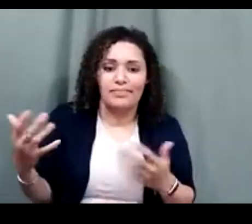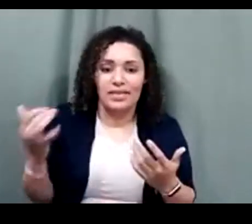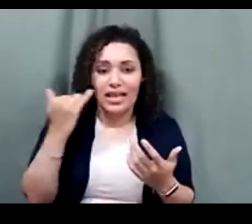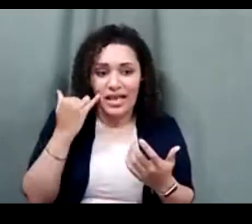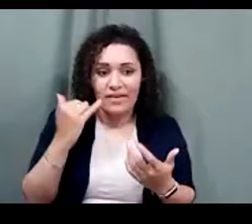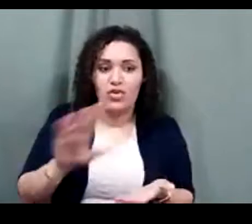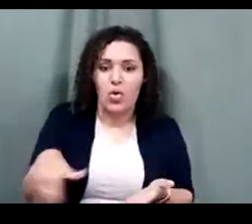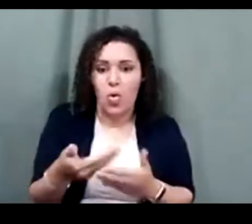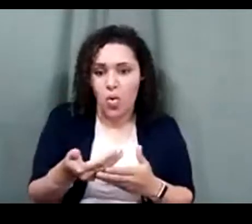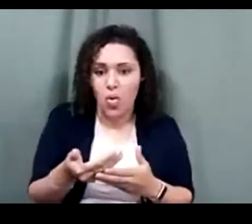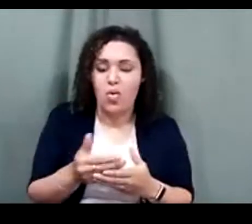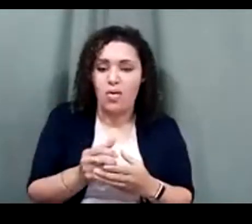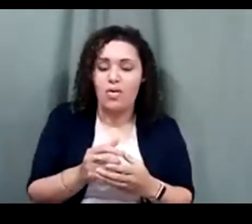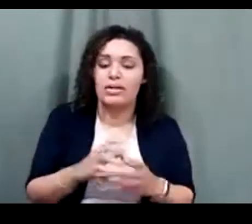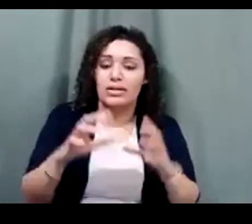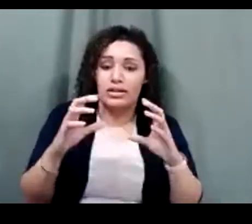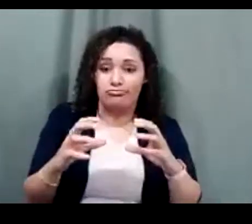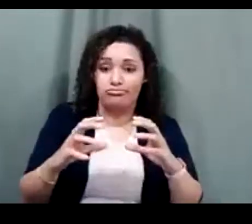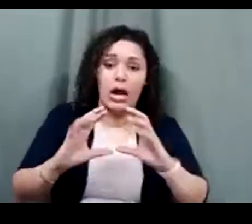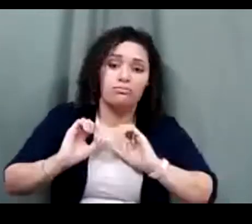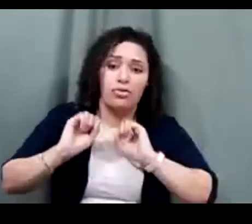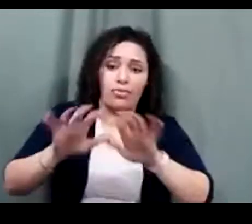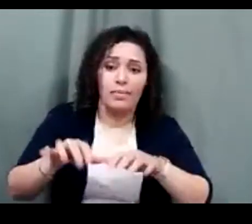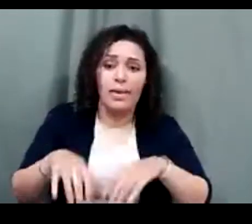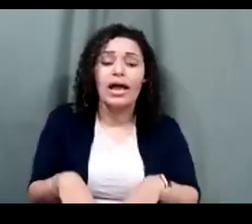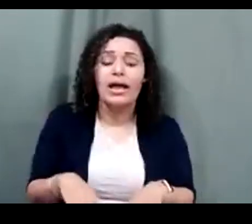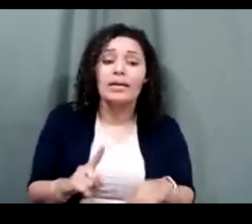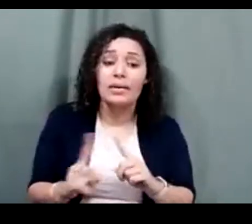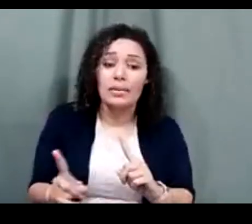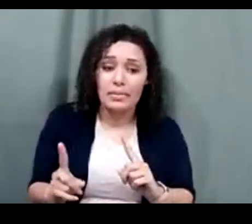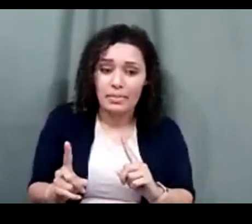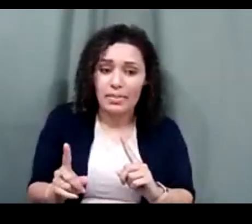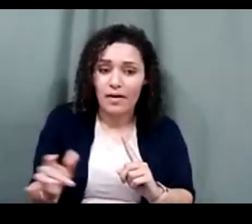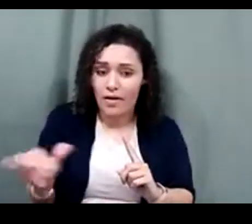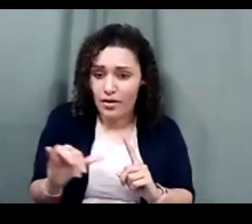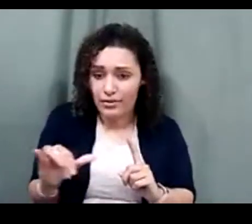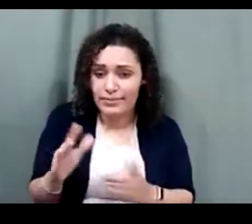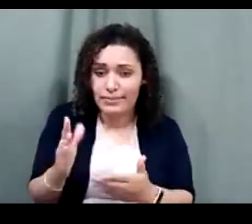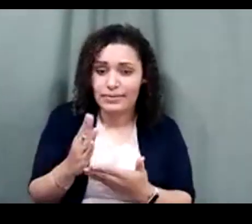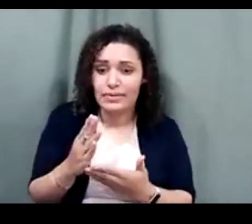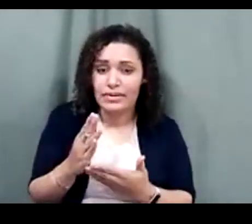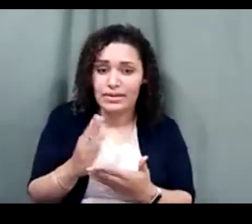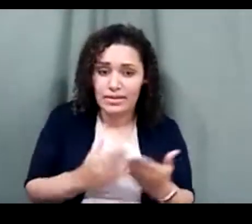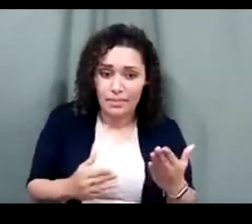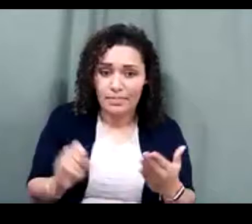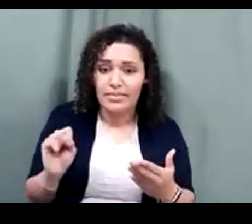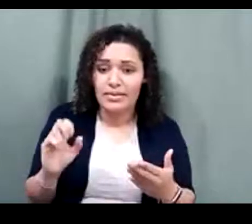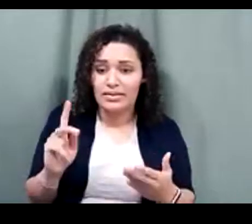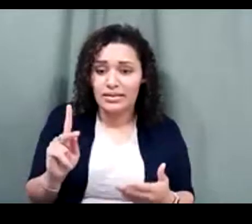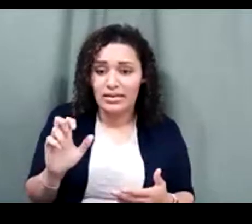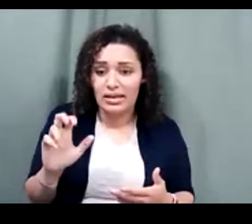clusters straight in. And you also get the chance to do some of this skin contact,